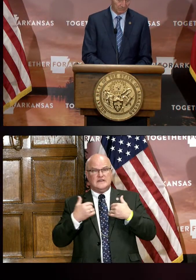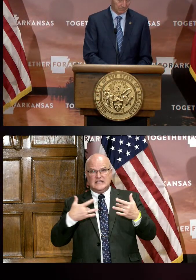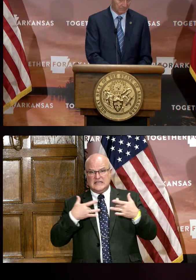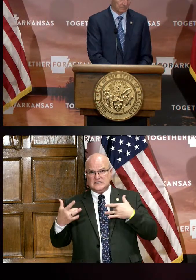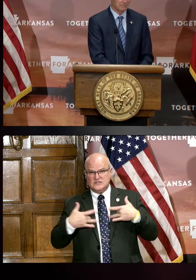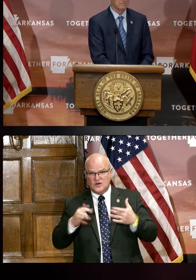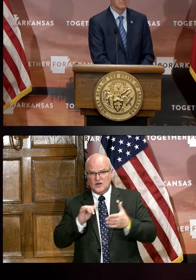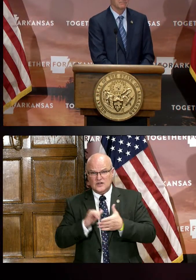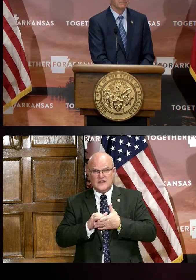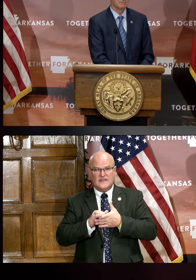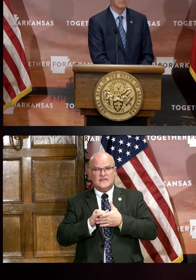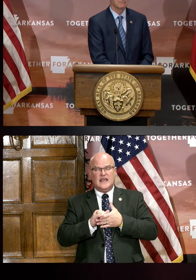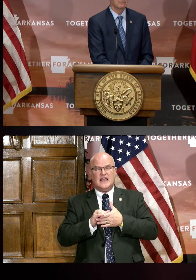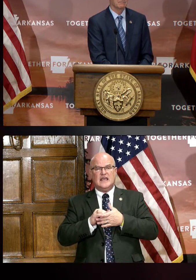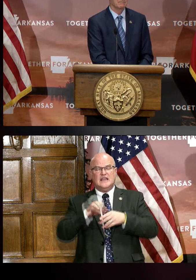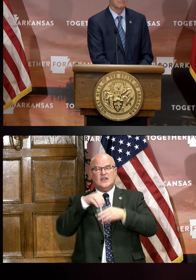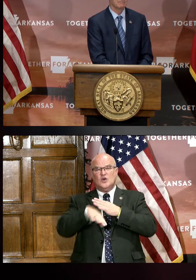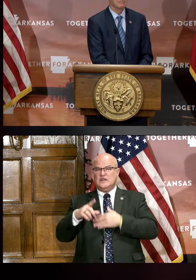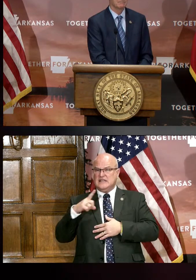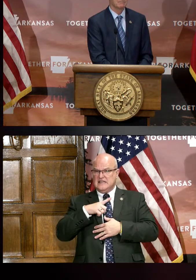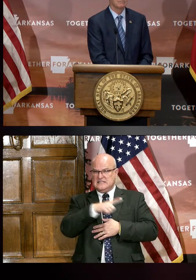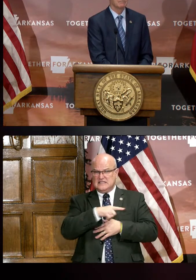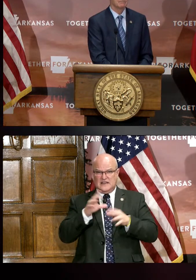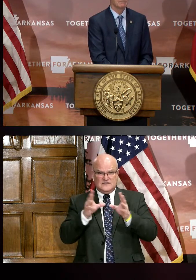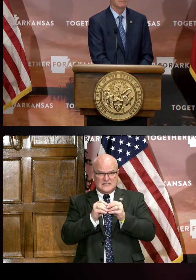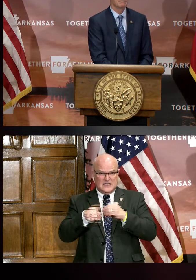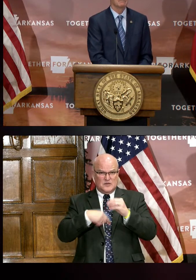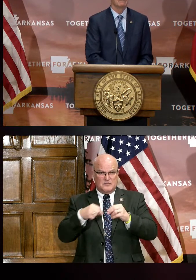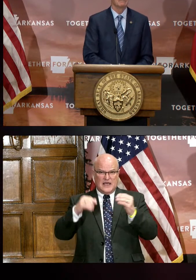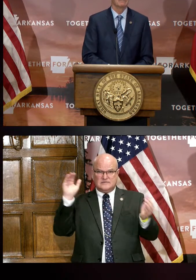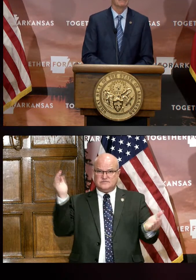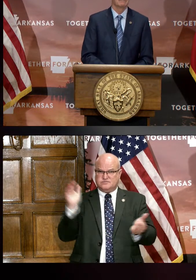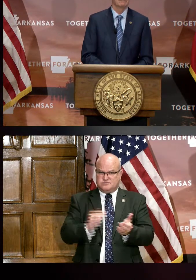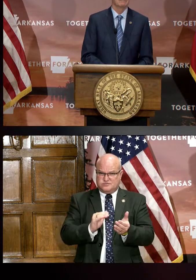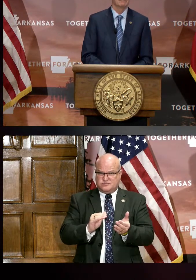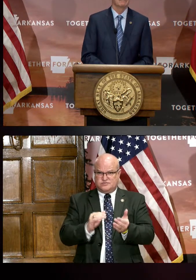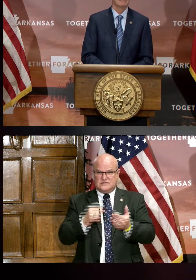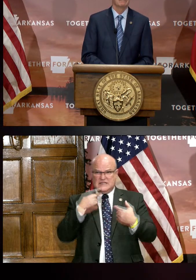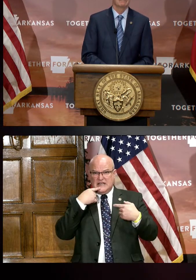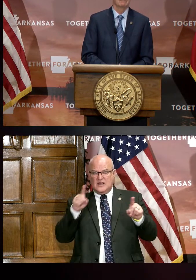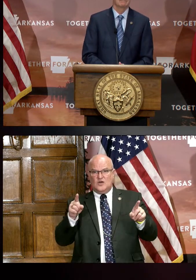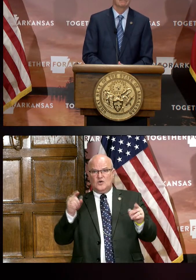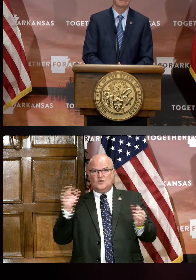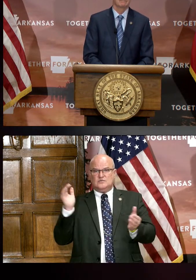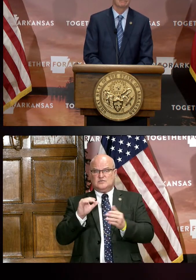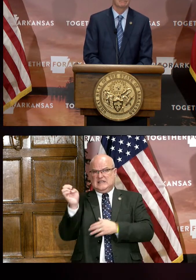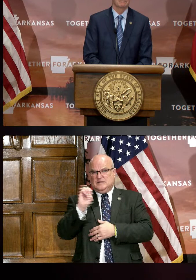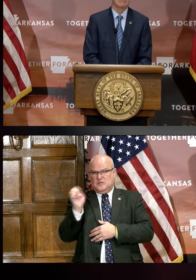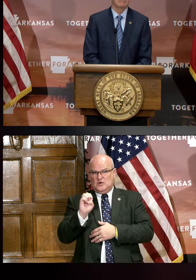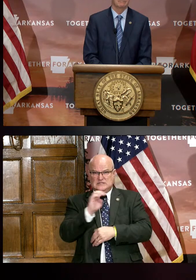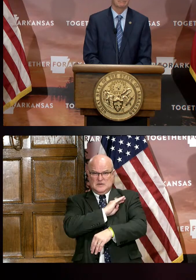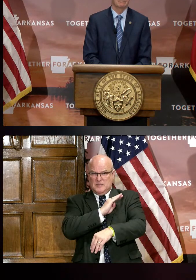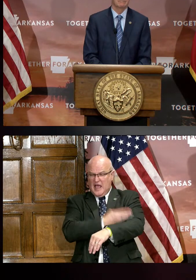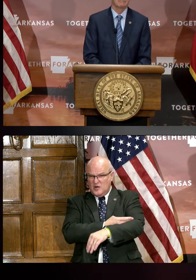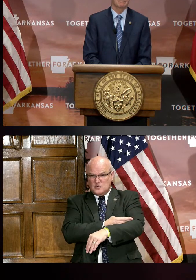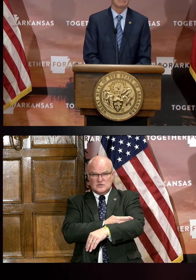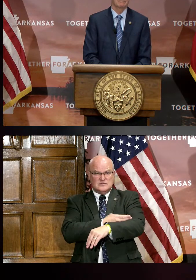concerns heading into the legislative session about efforts to scale back the declaration or scale back your emergency